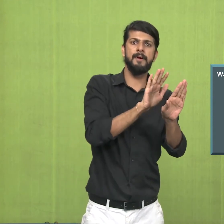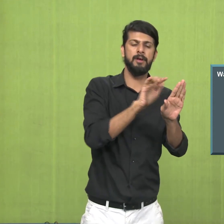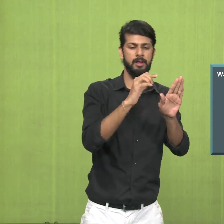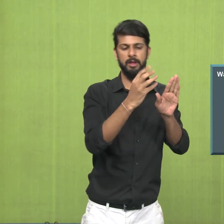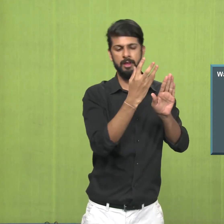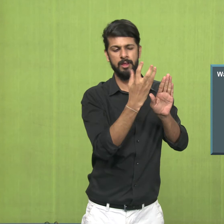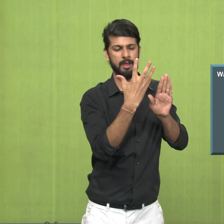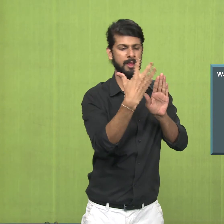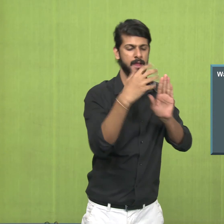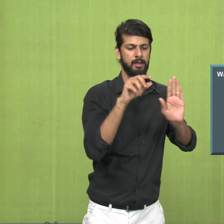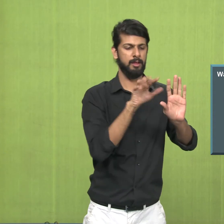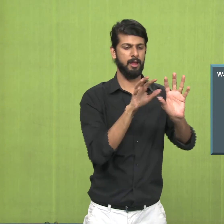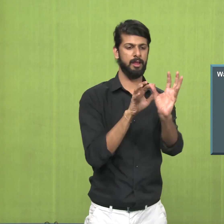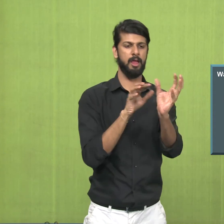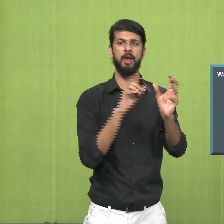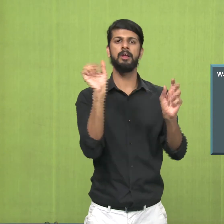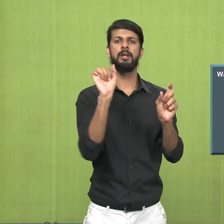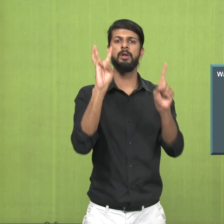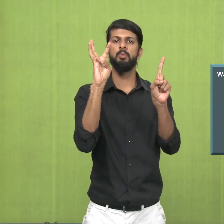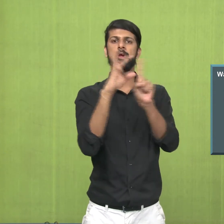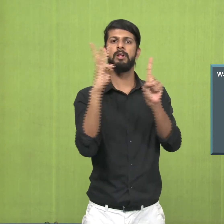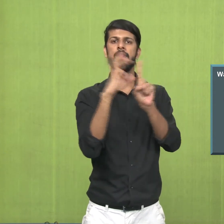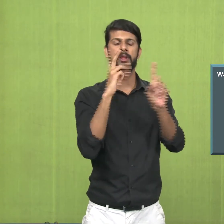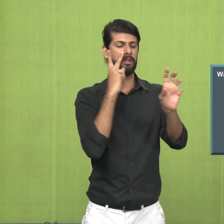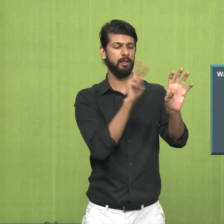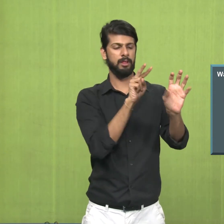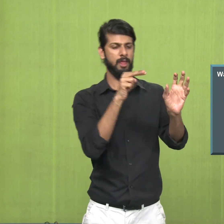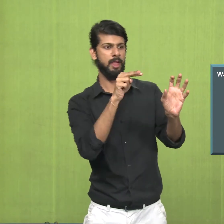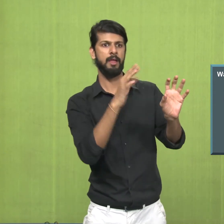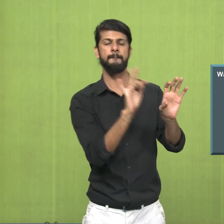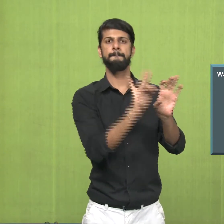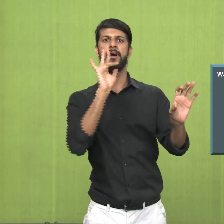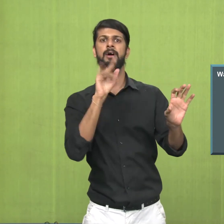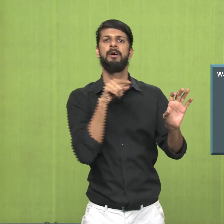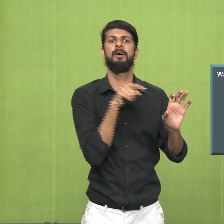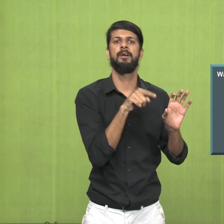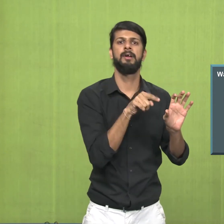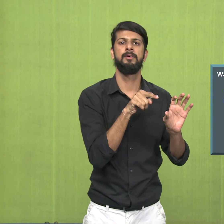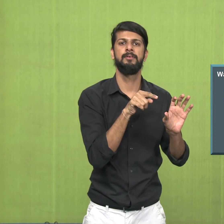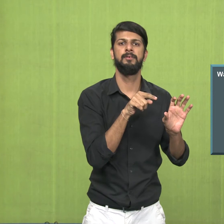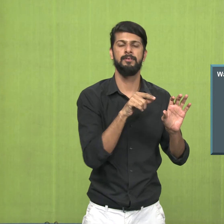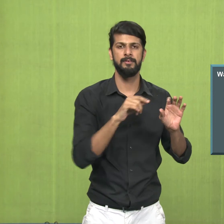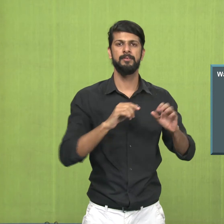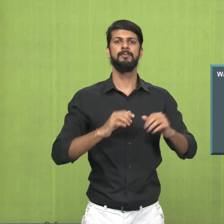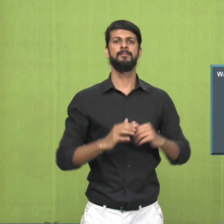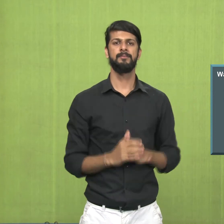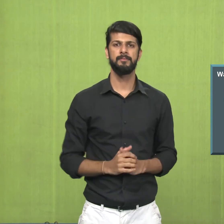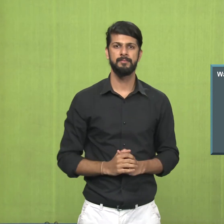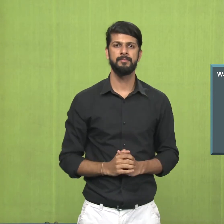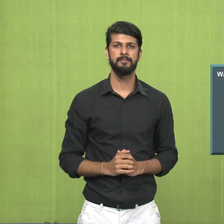that repeated layers would actually make it look as if there is a shine and a 3D kind